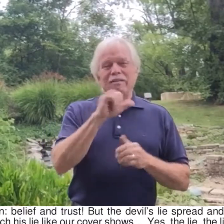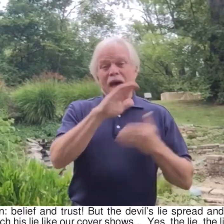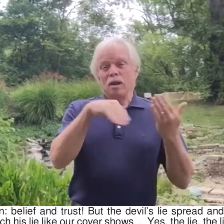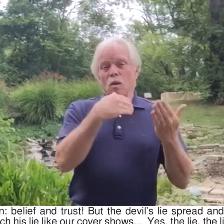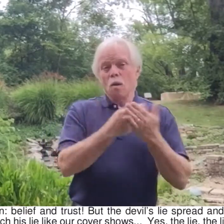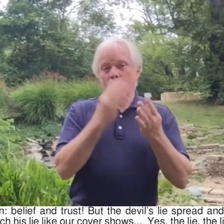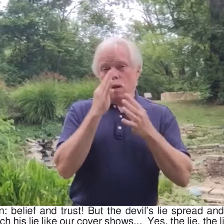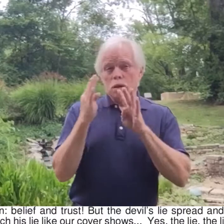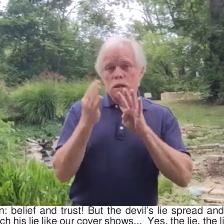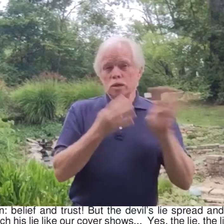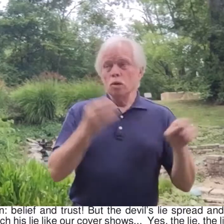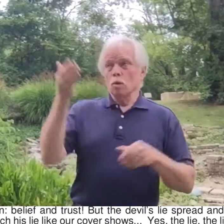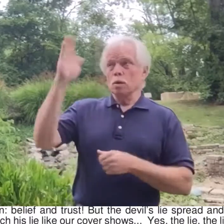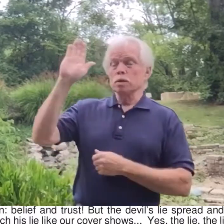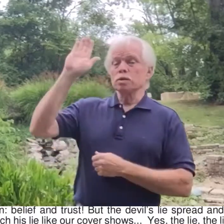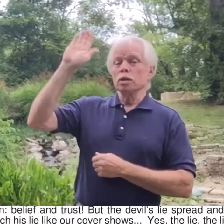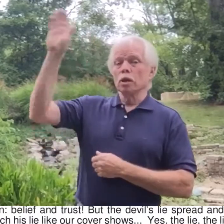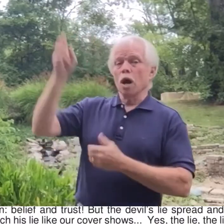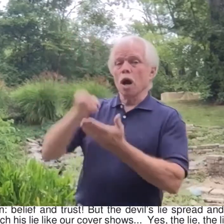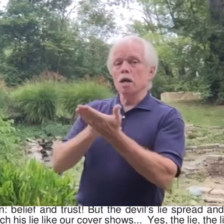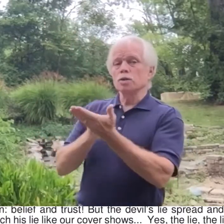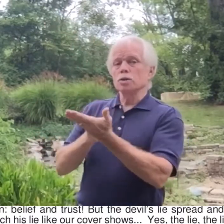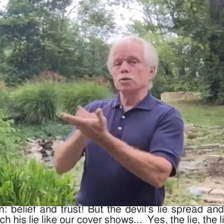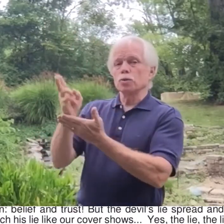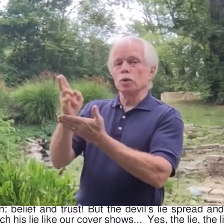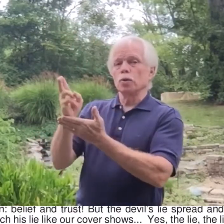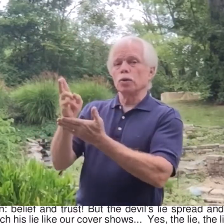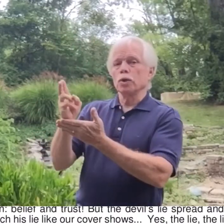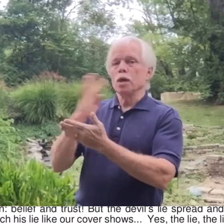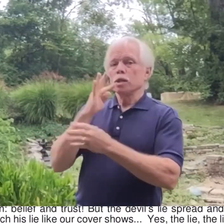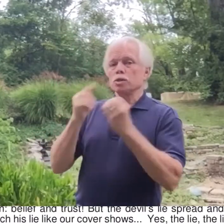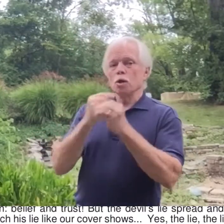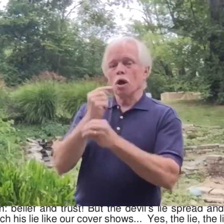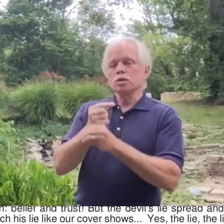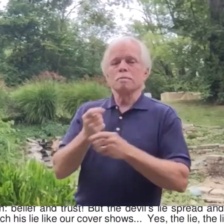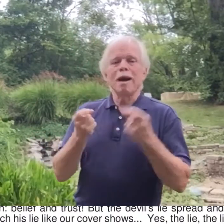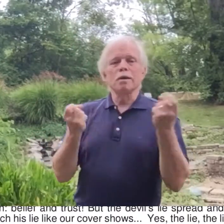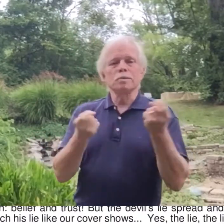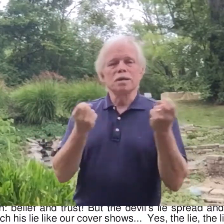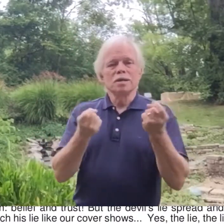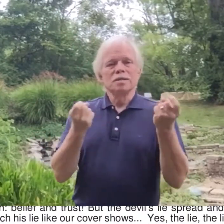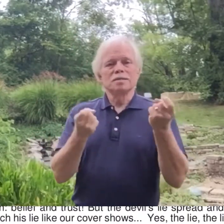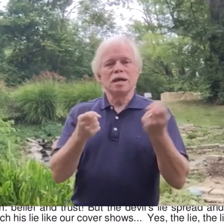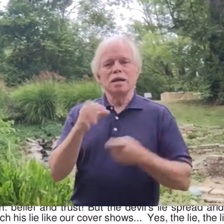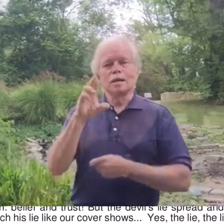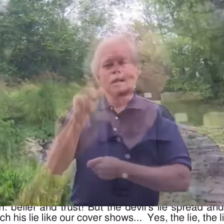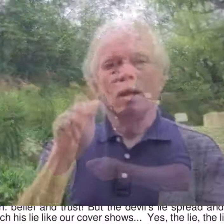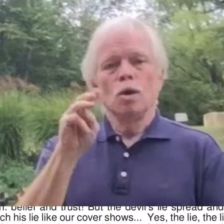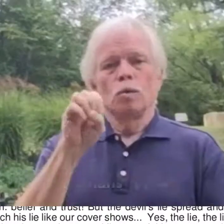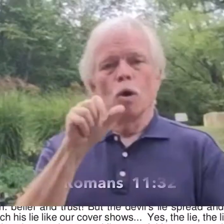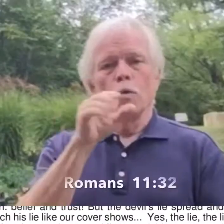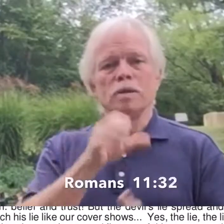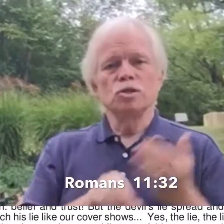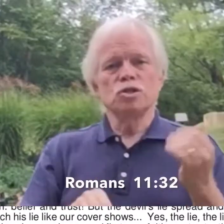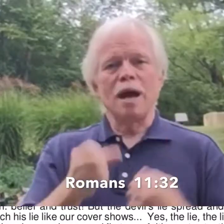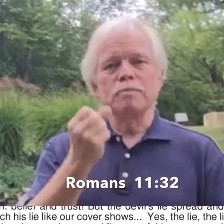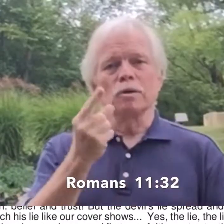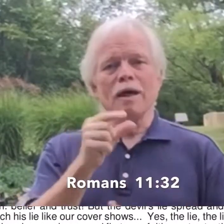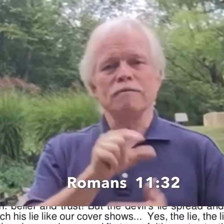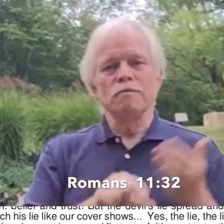That all ignores God's truth that talks about sin. Romans chapter 11,